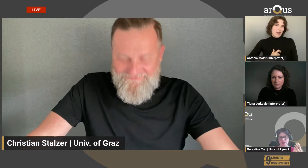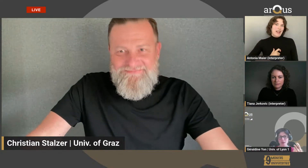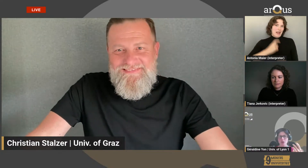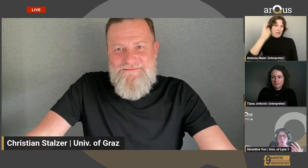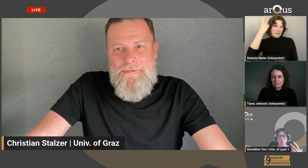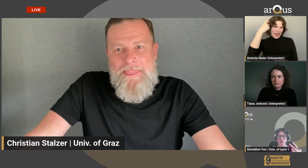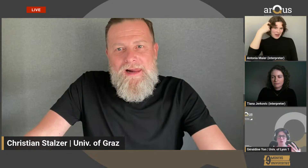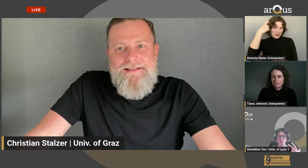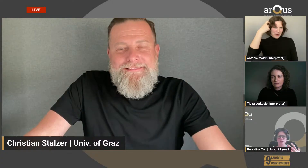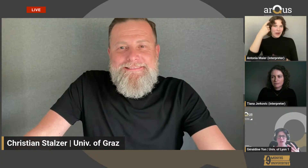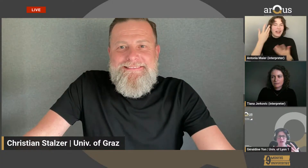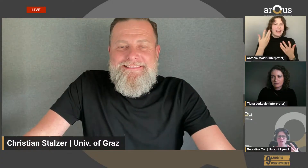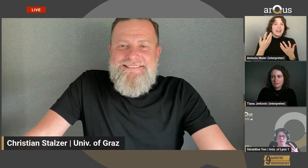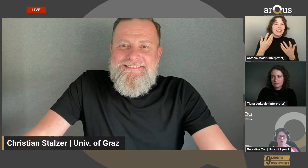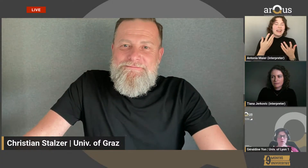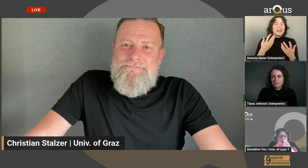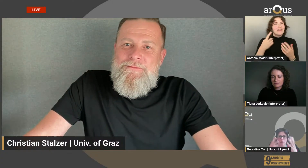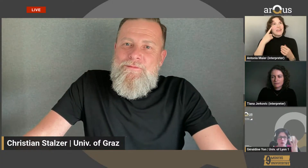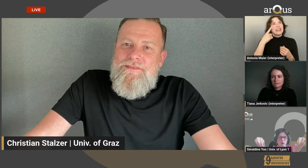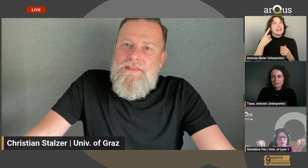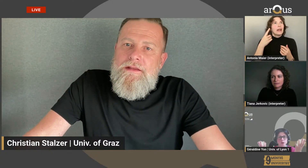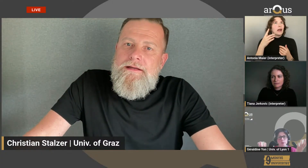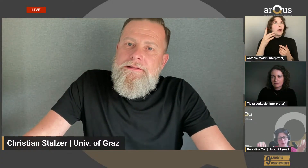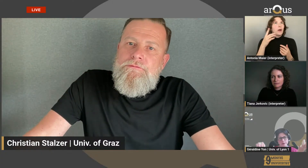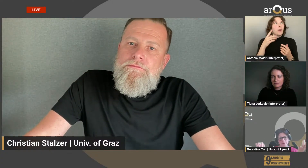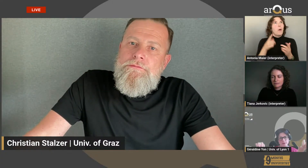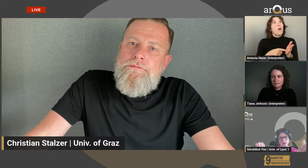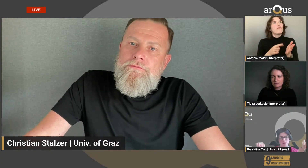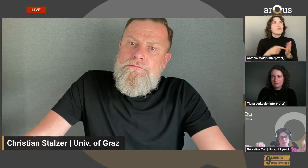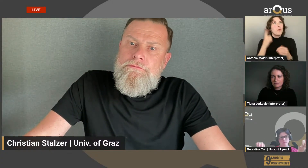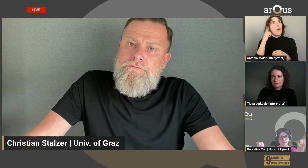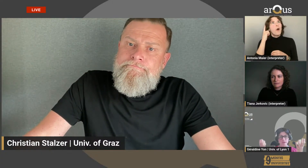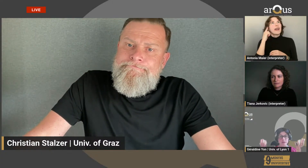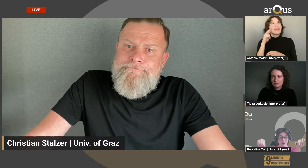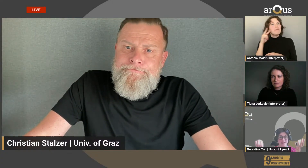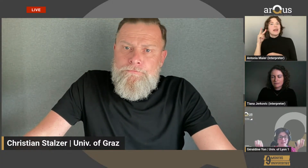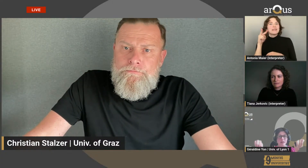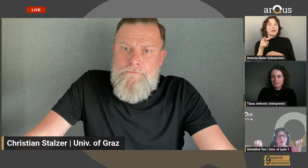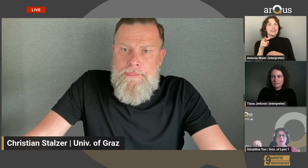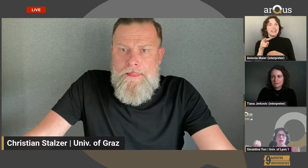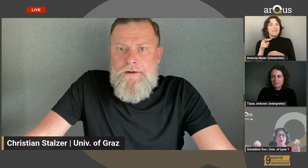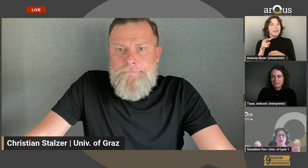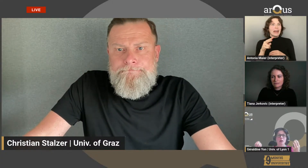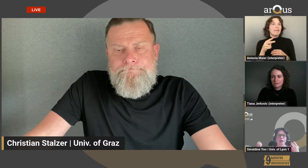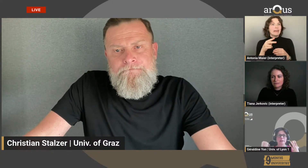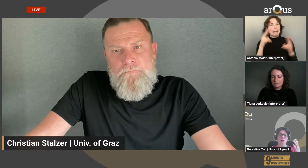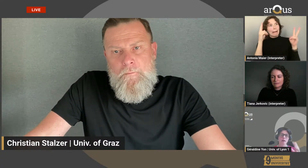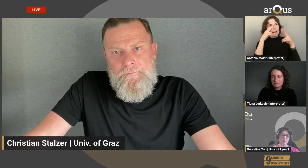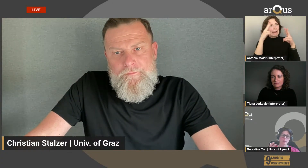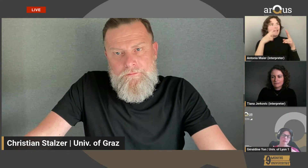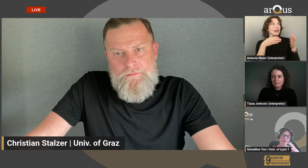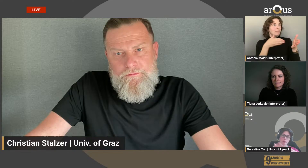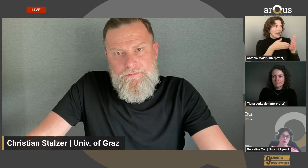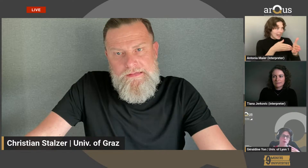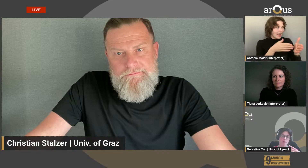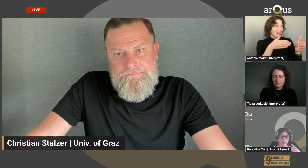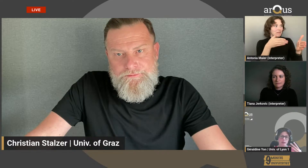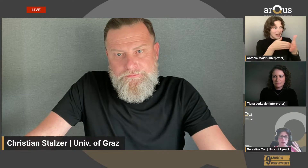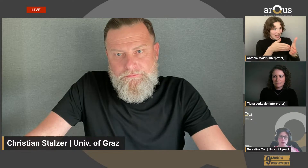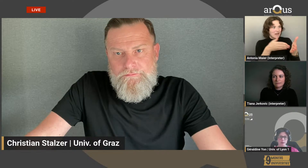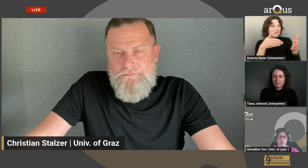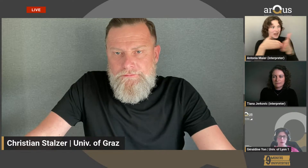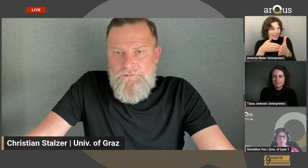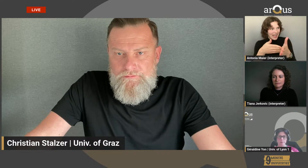perspective, we don't have all those barriers in mind that deaf persons